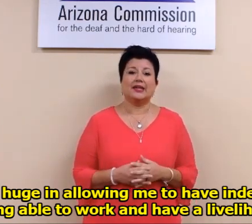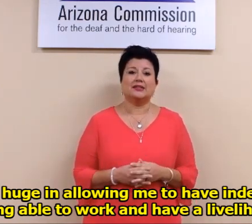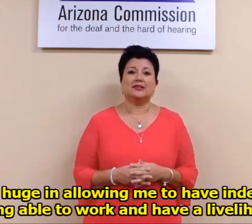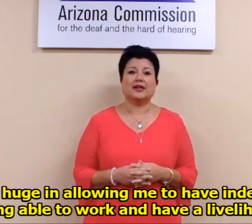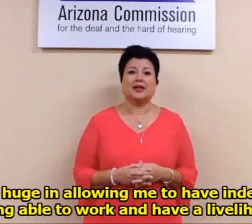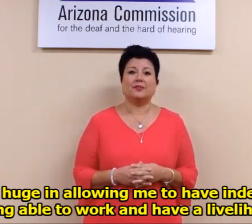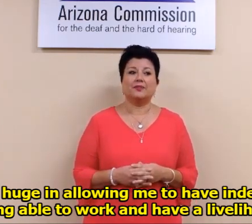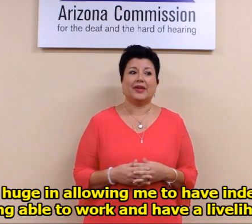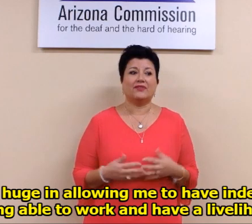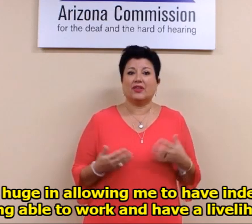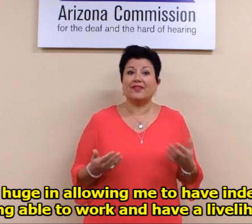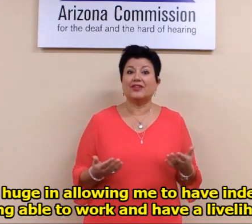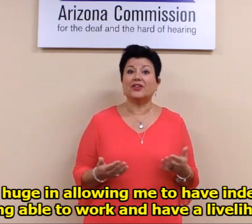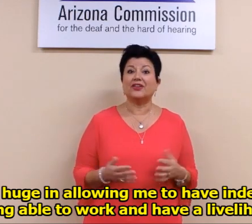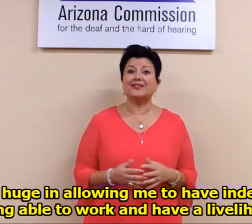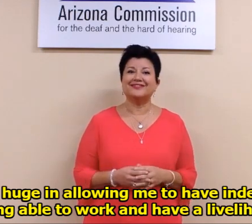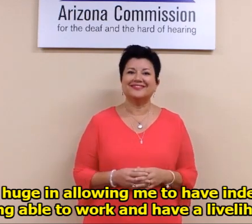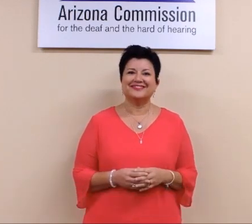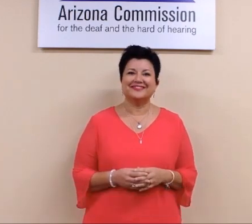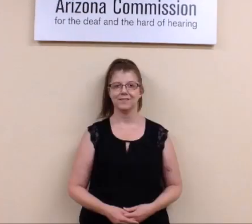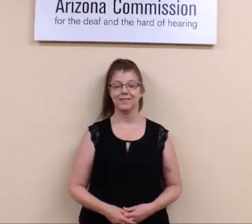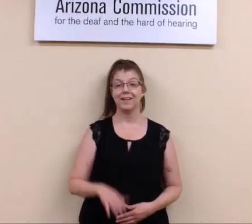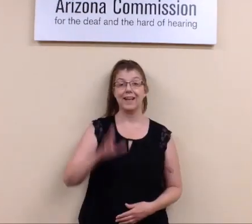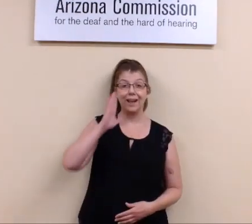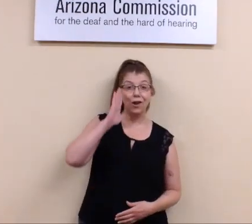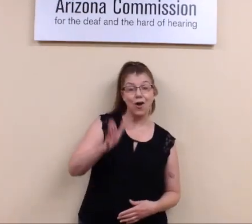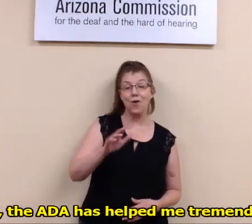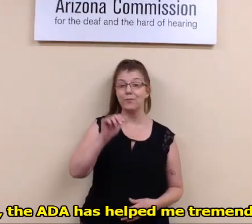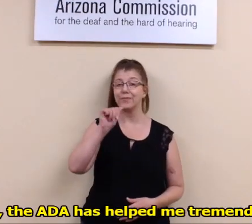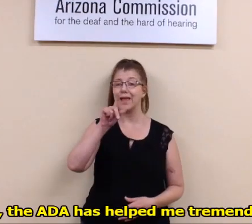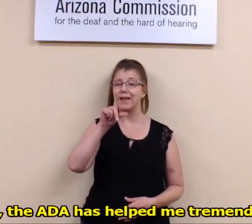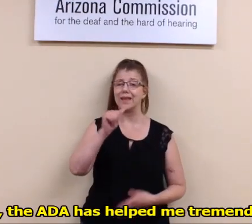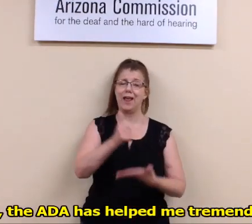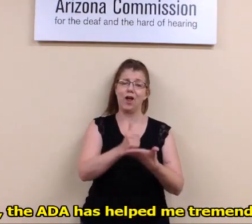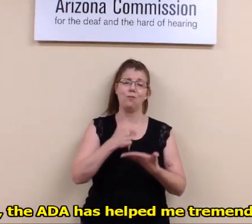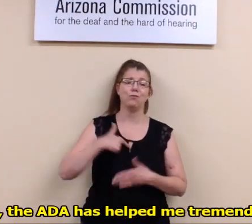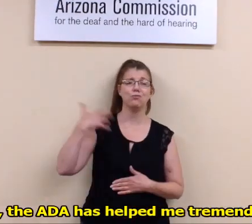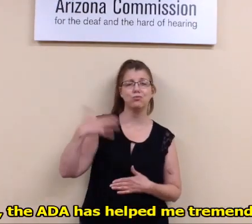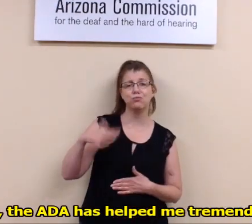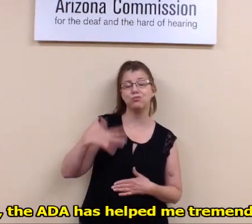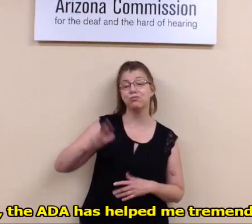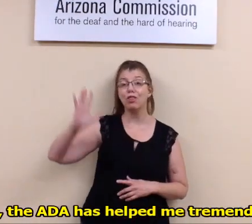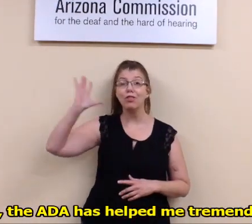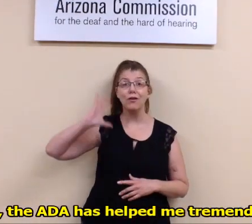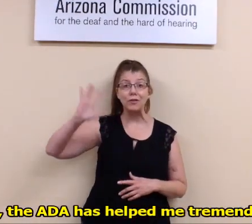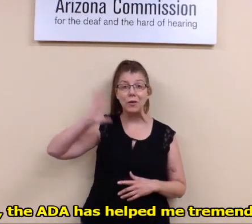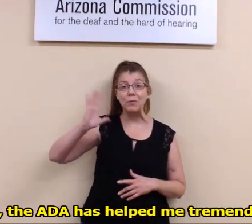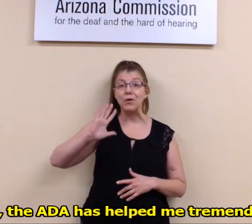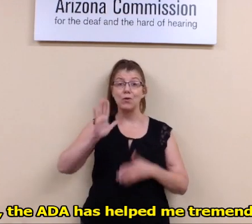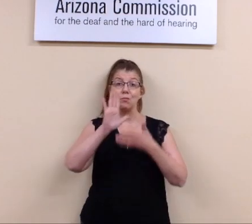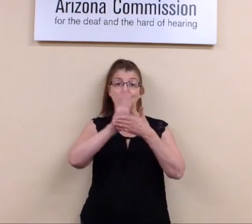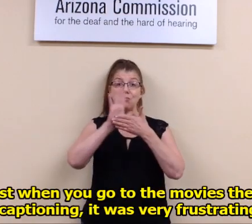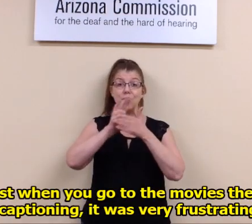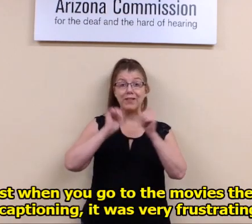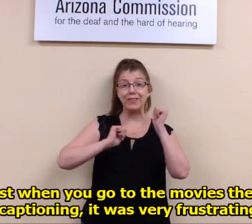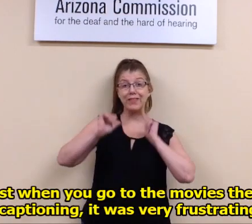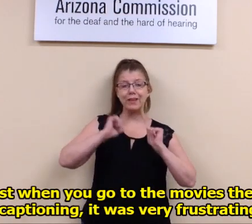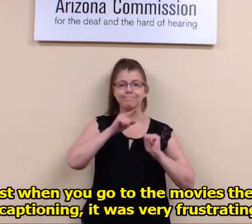and have a livelihood. Hello. The ADA has helped me tremendously. In the past, when we go to